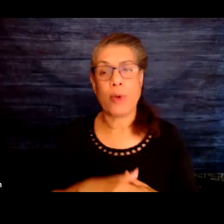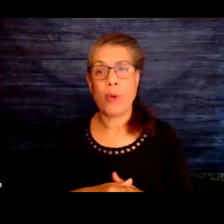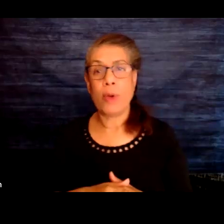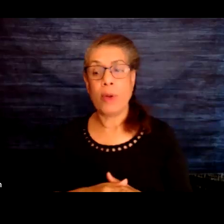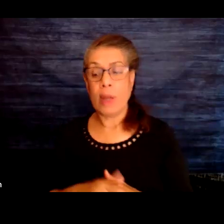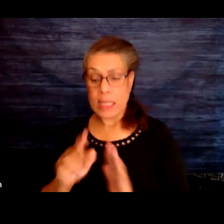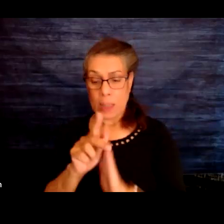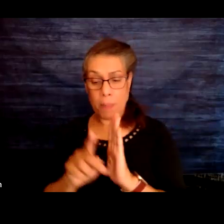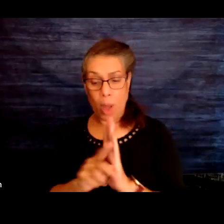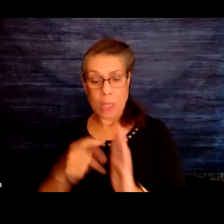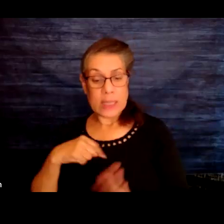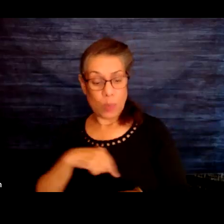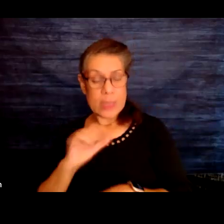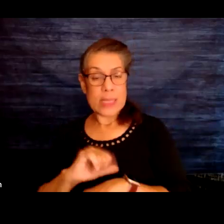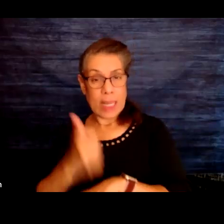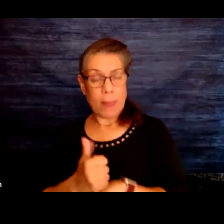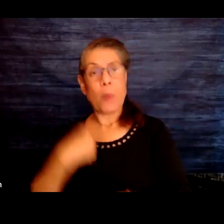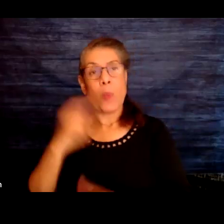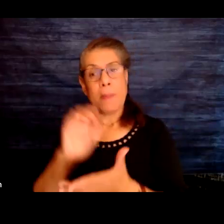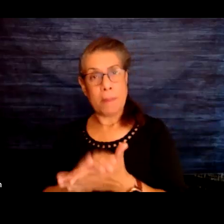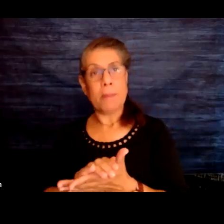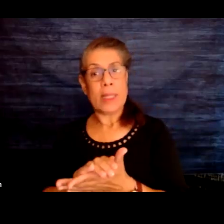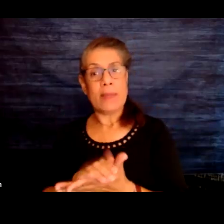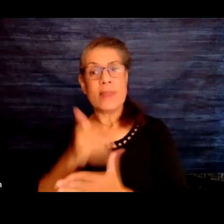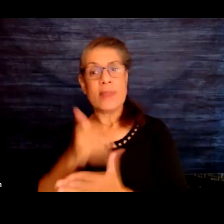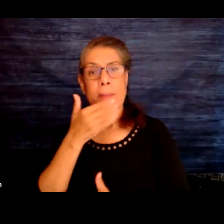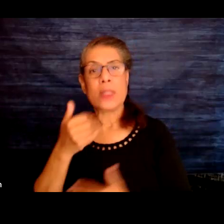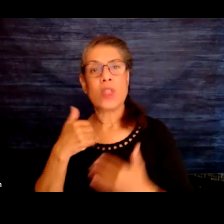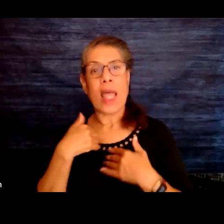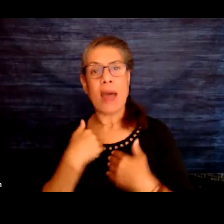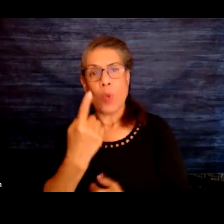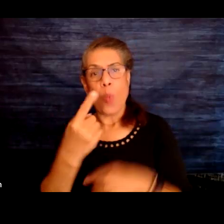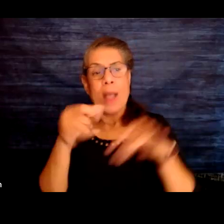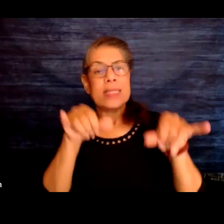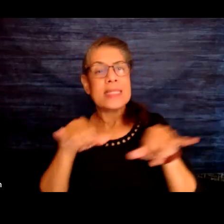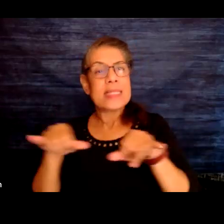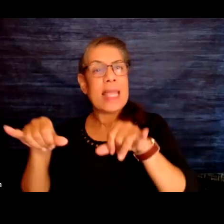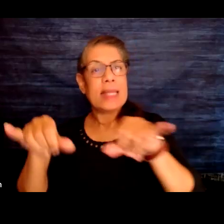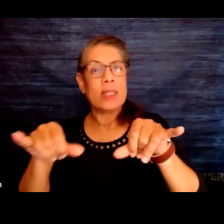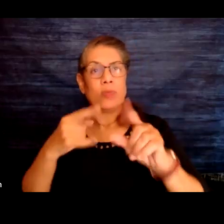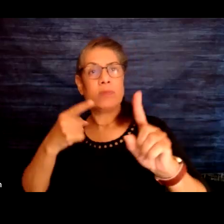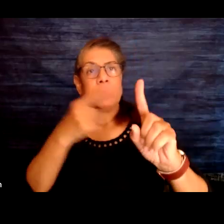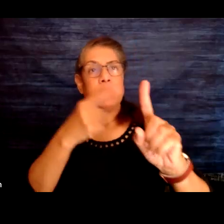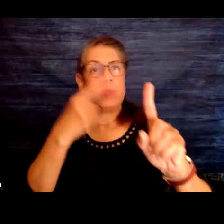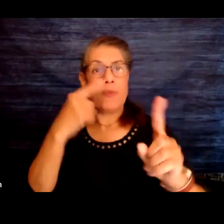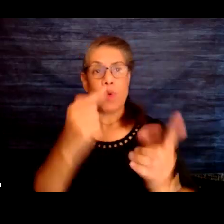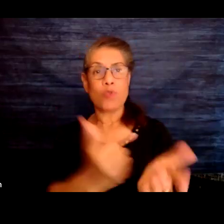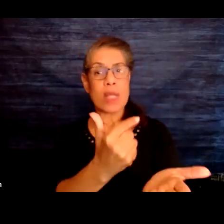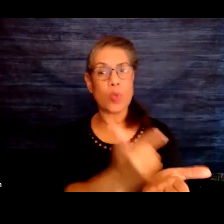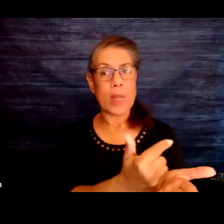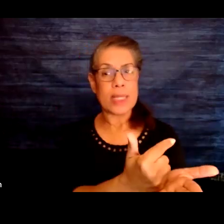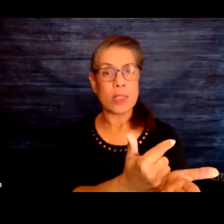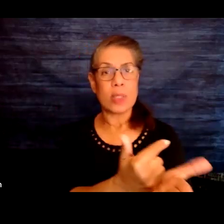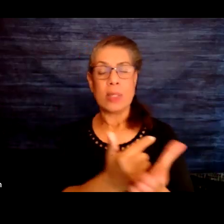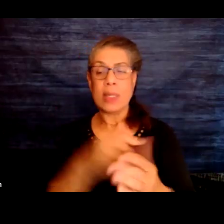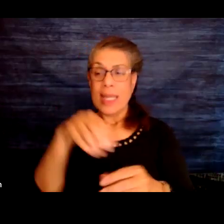years ago, it was, we believe it's better to have a common standard towards graduation. And built in